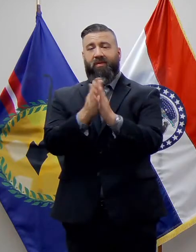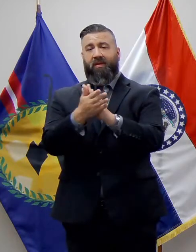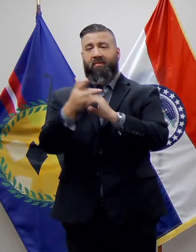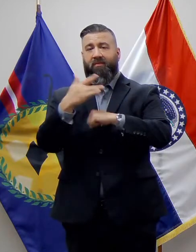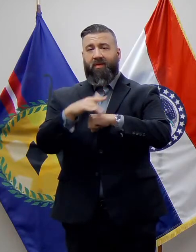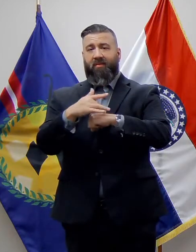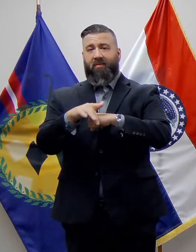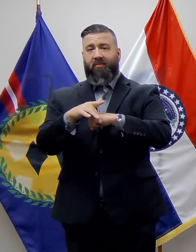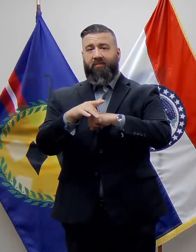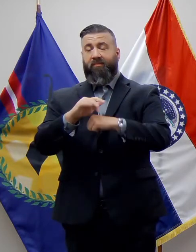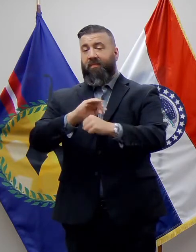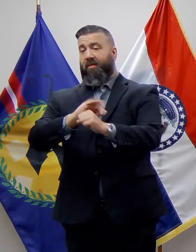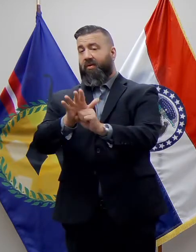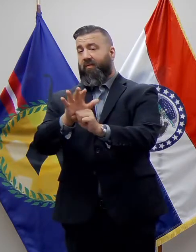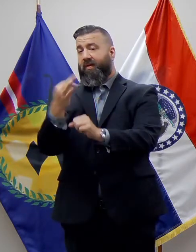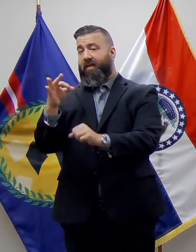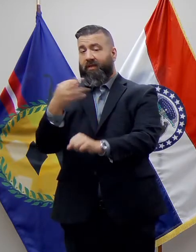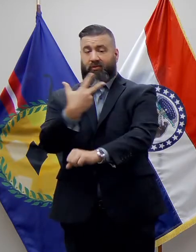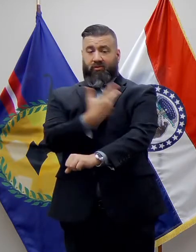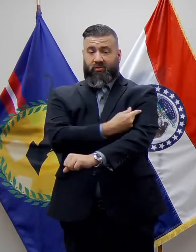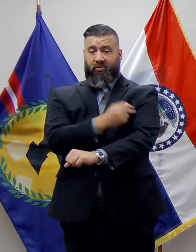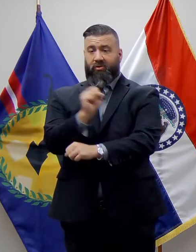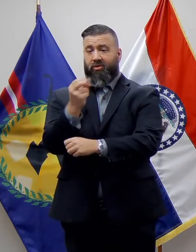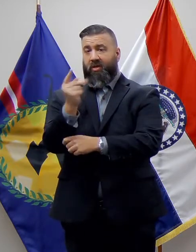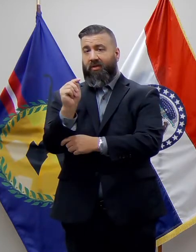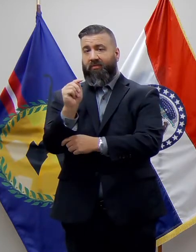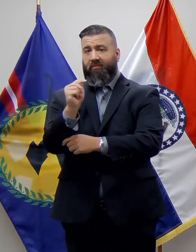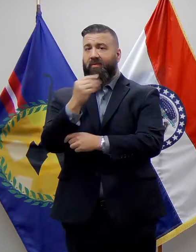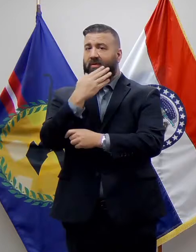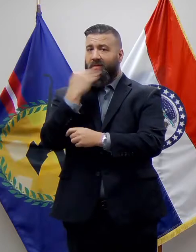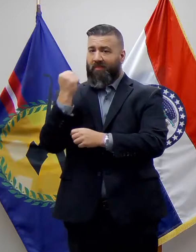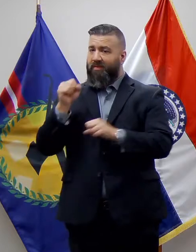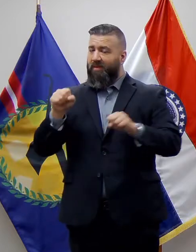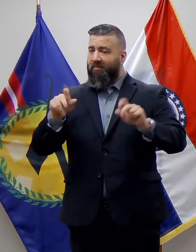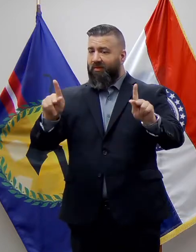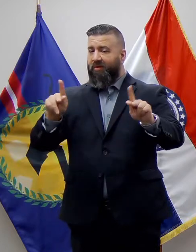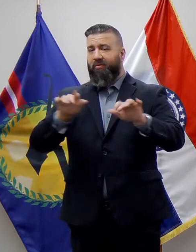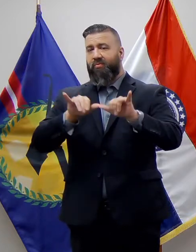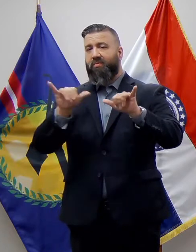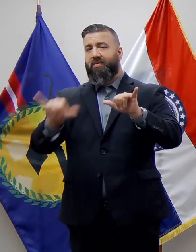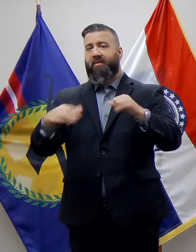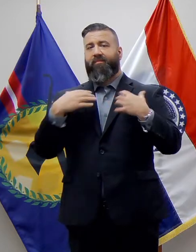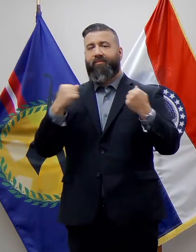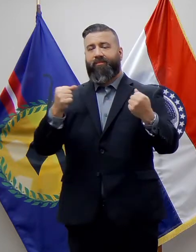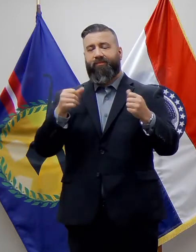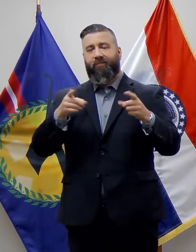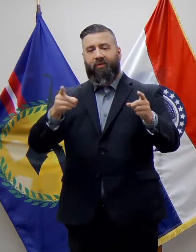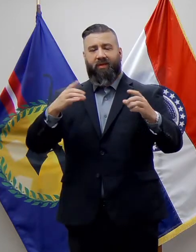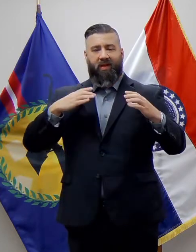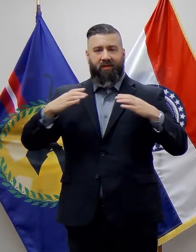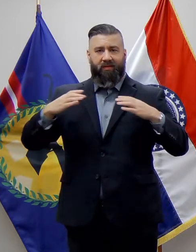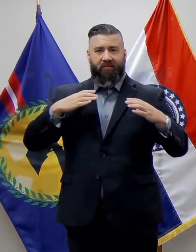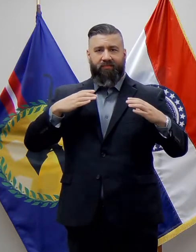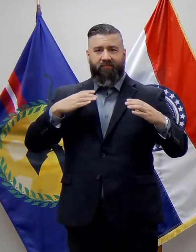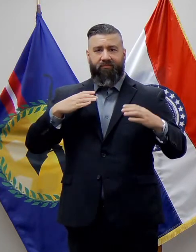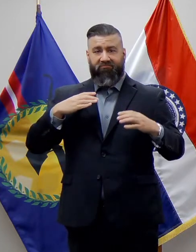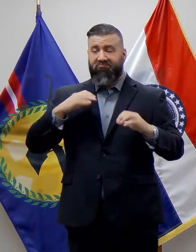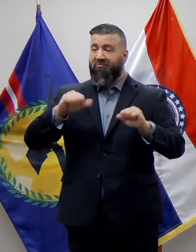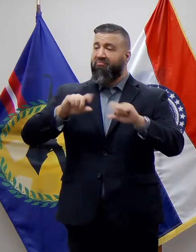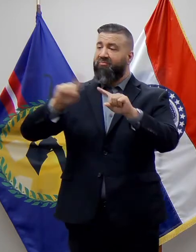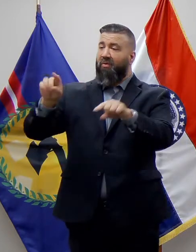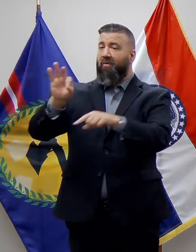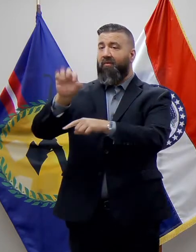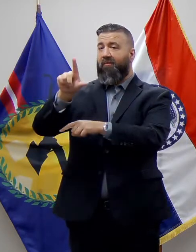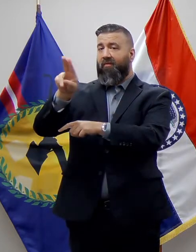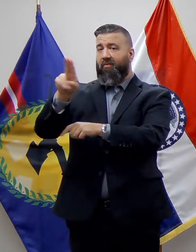available. A COVID-19 shot is your best shot at staying healthy during the holidays. Wherever you get your flu shot, ask for the